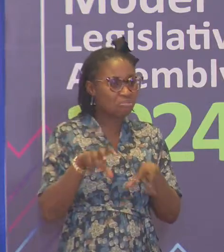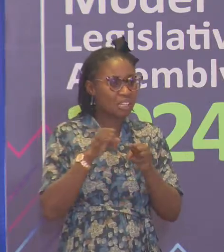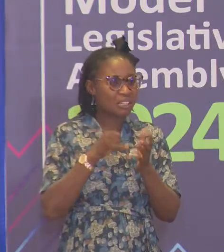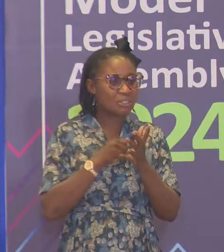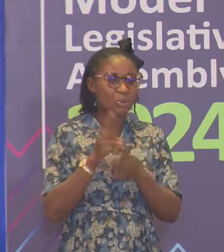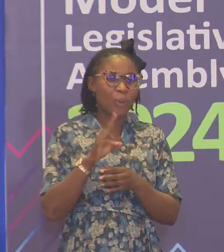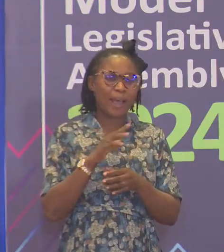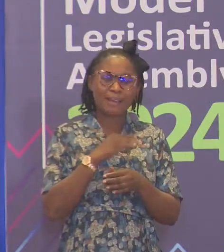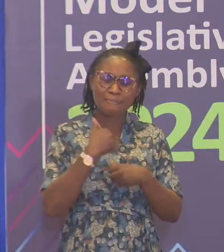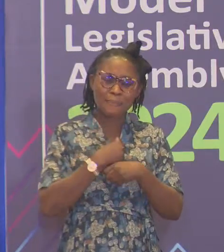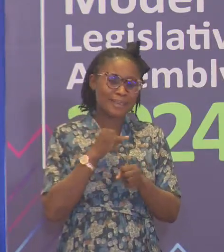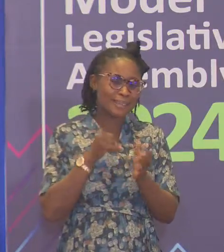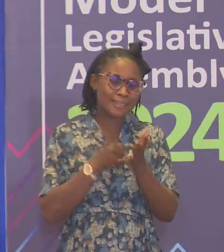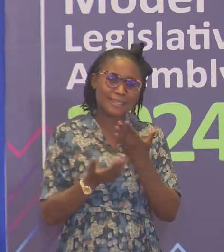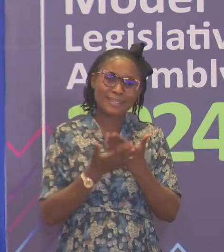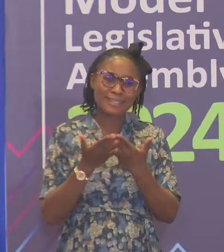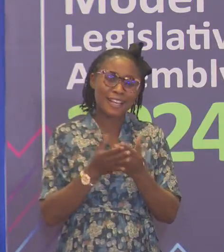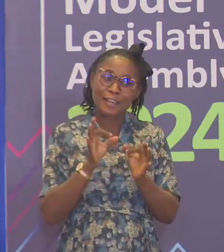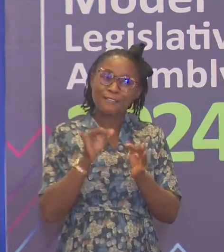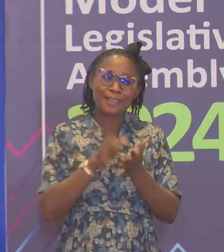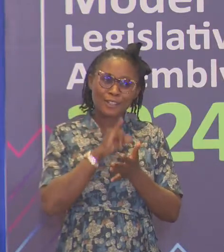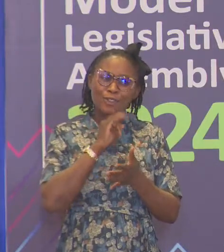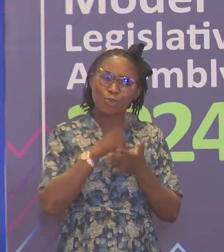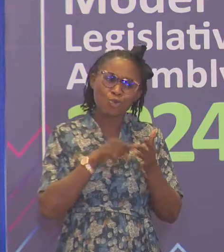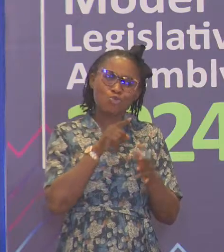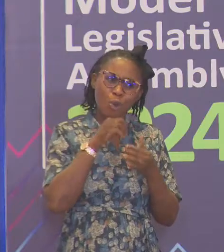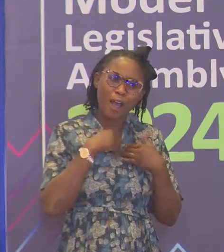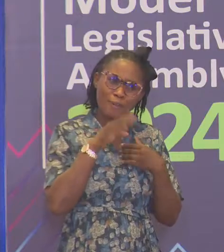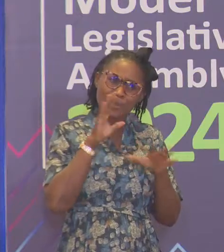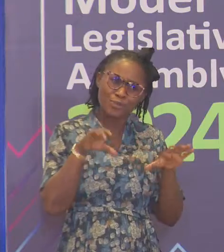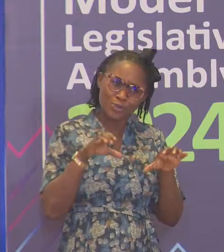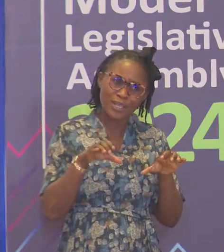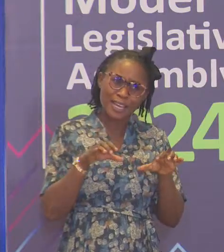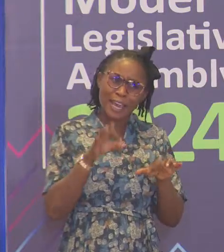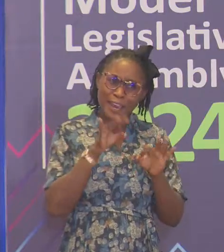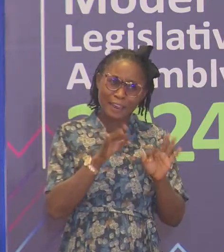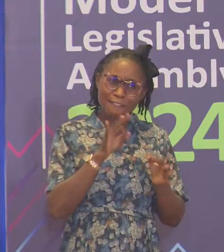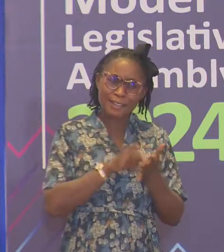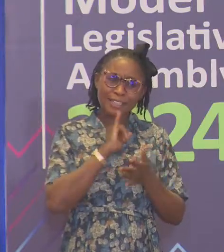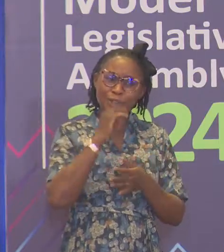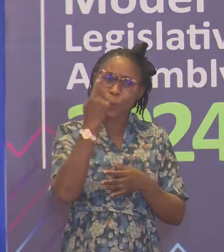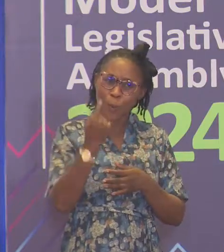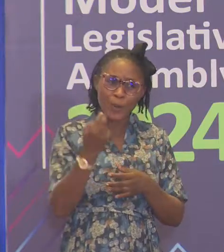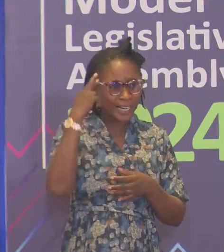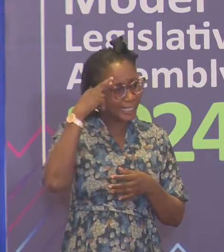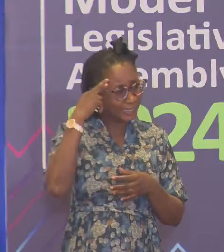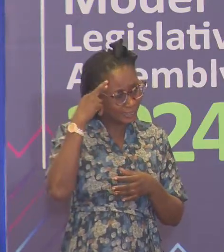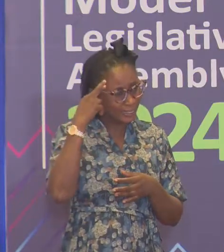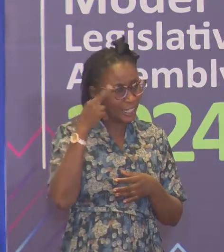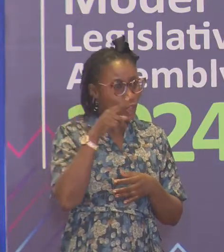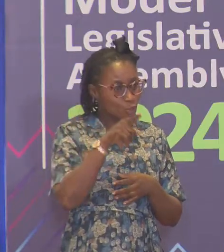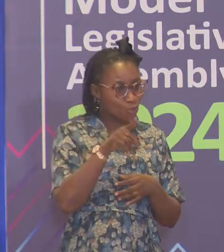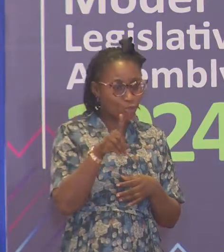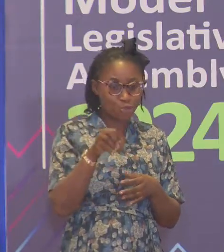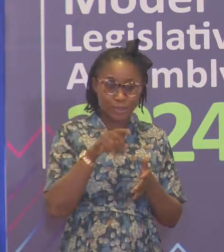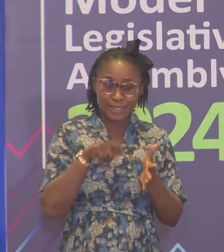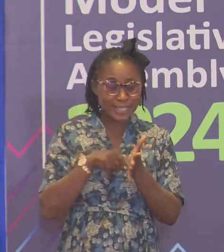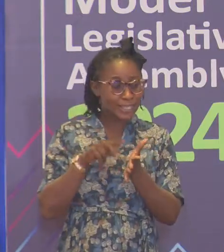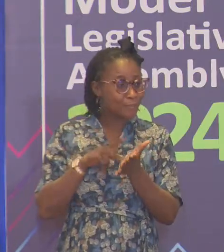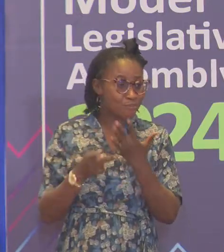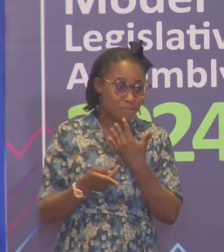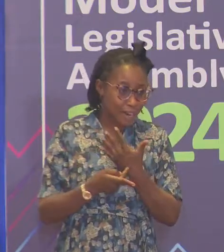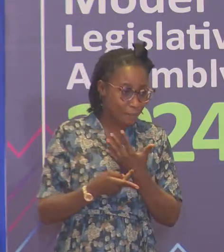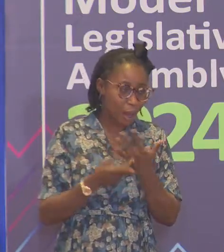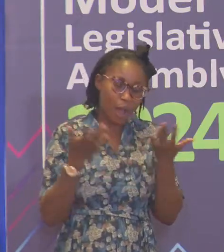very seamless. And if that's what you've been doing, if that's even the only reason all your guys are in the